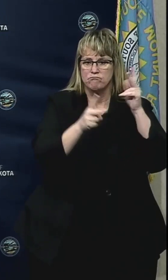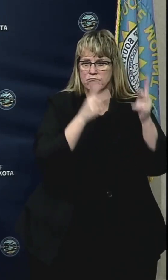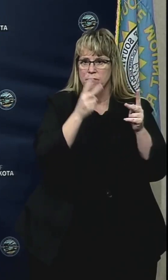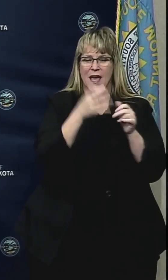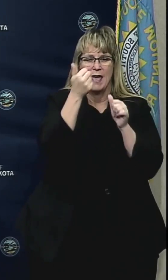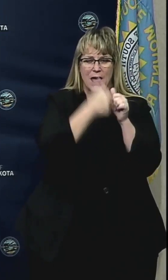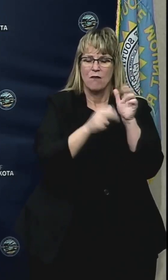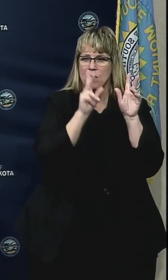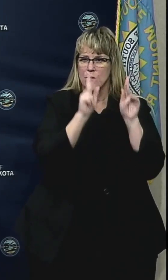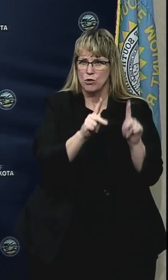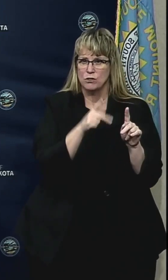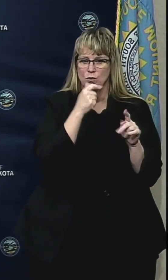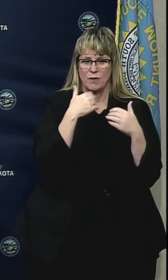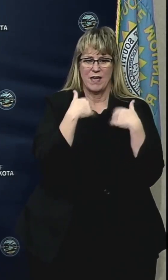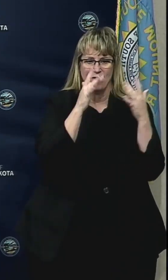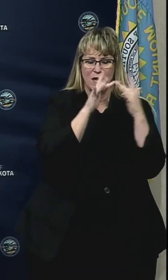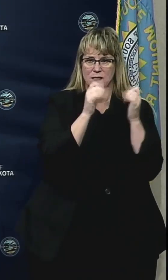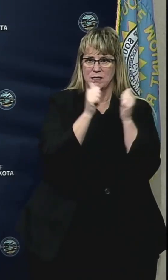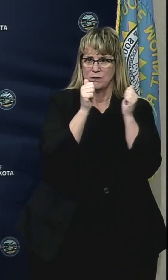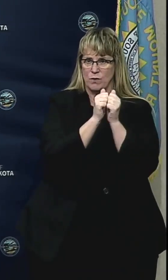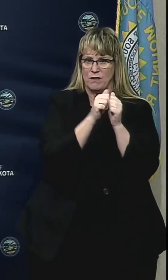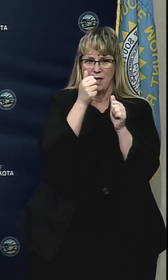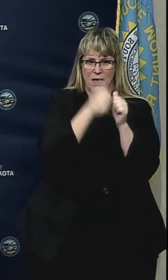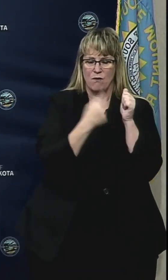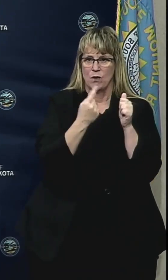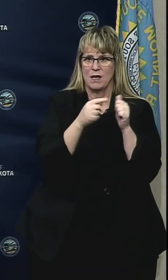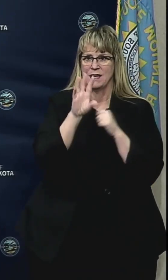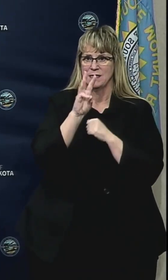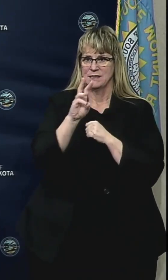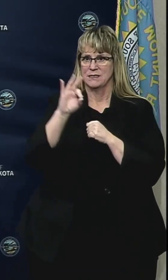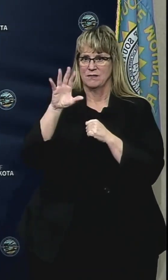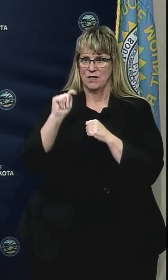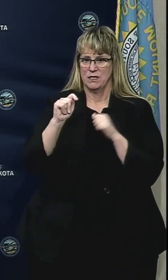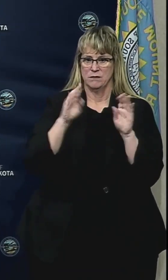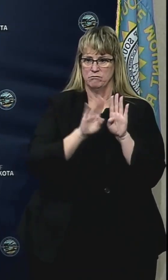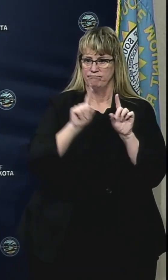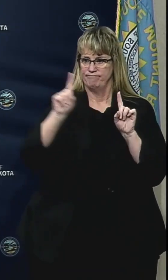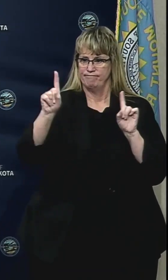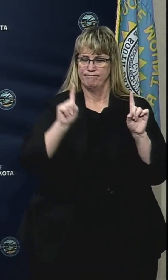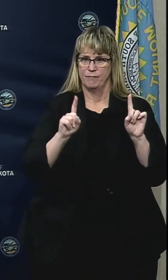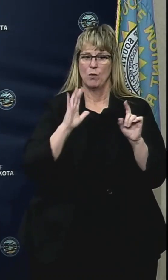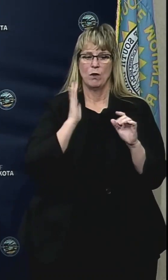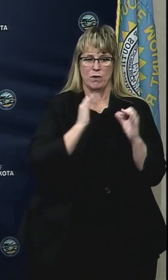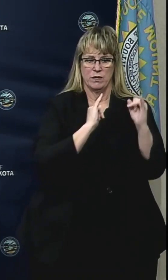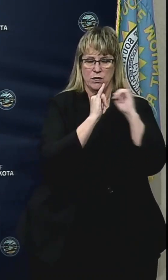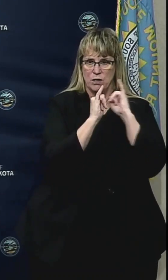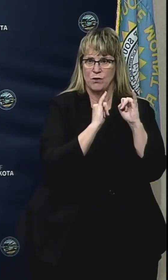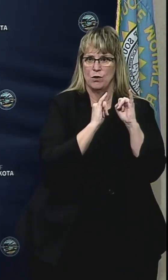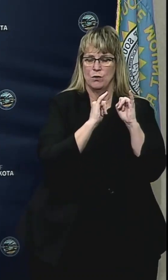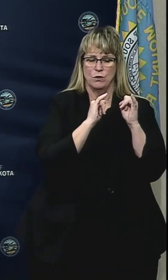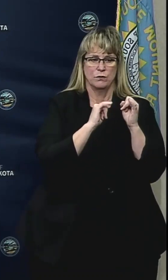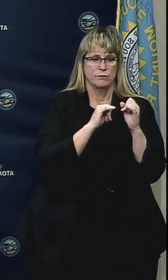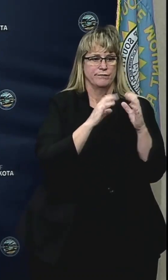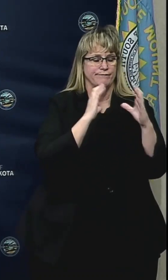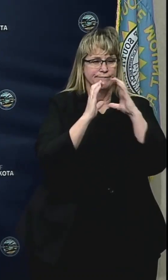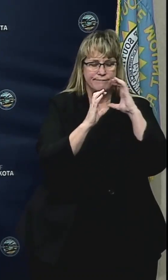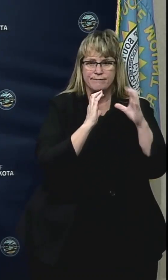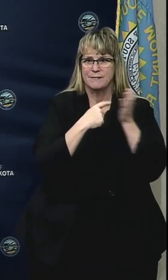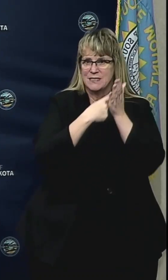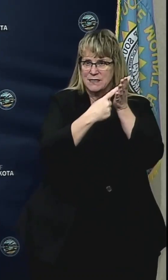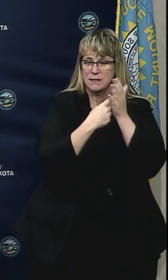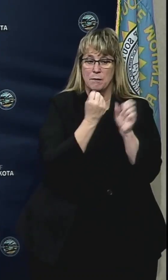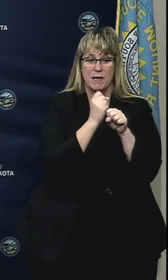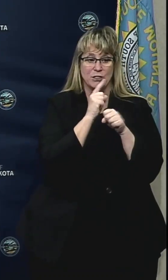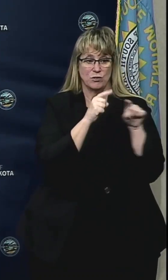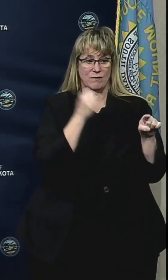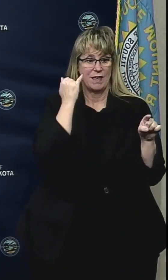single person that they were in contact with within 6 feet of distance, we interview and we talk to, and we make sure that if they've